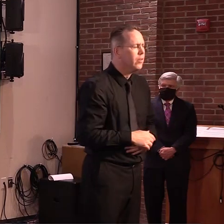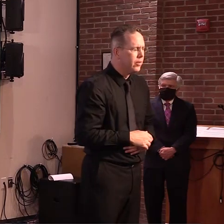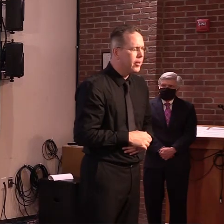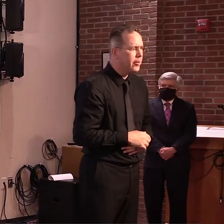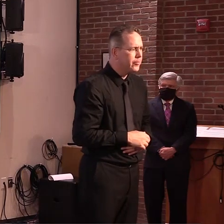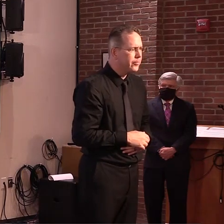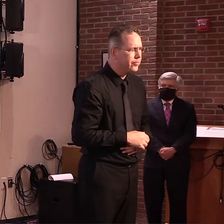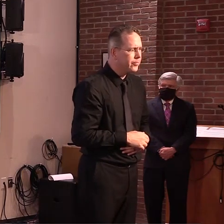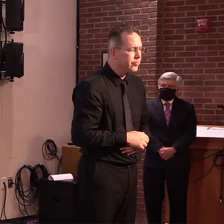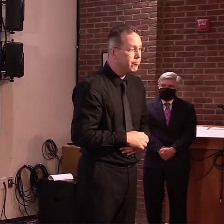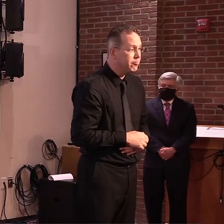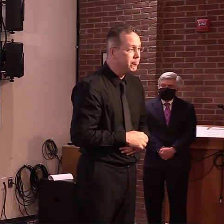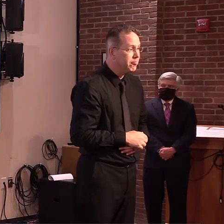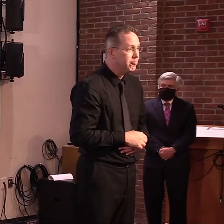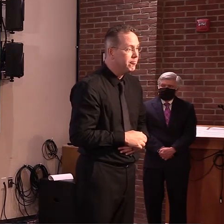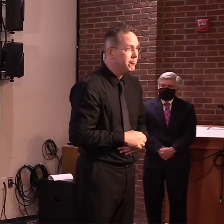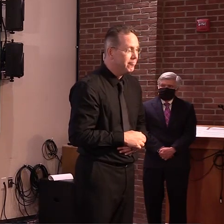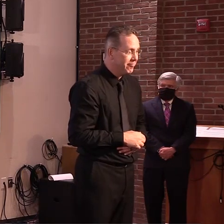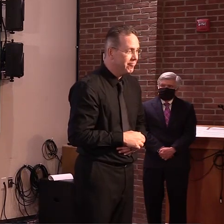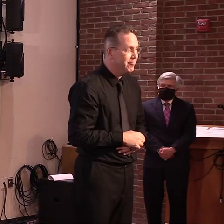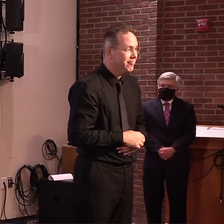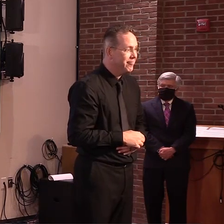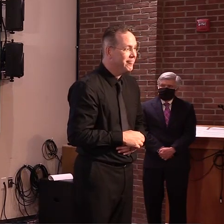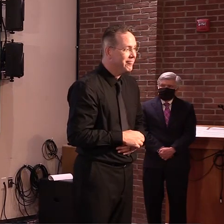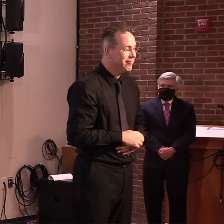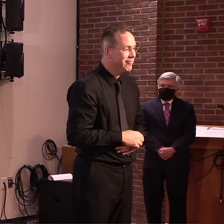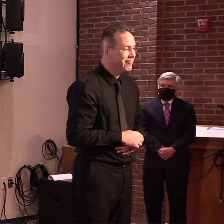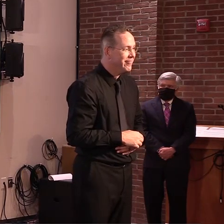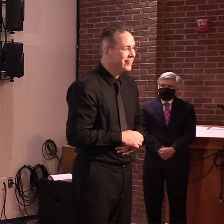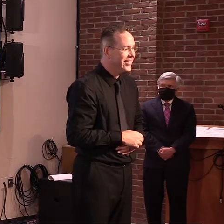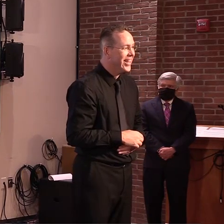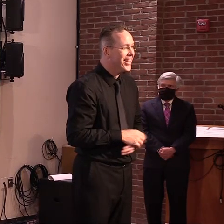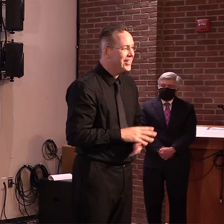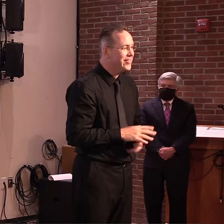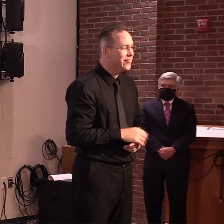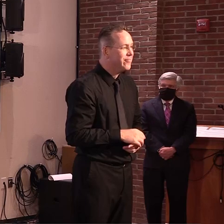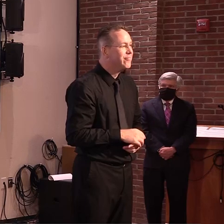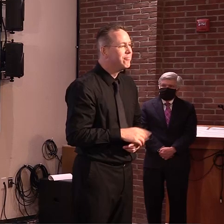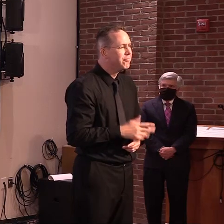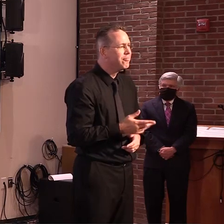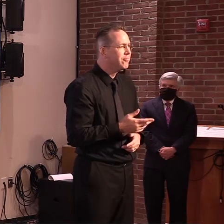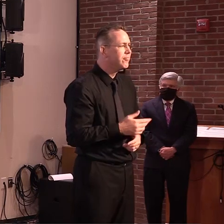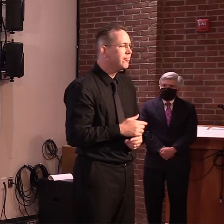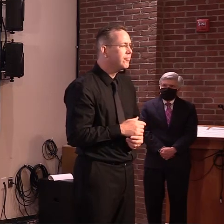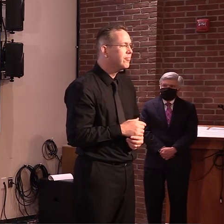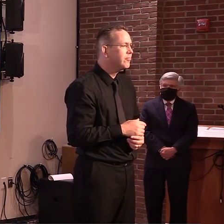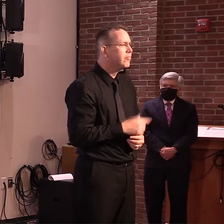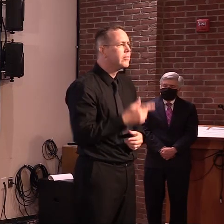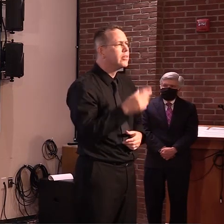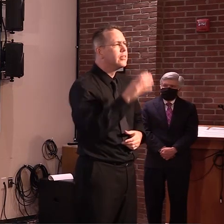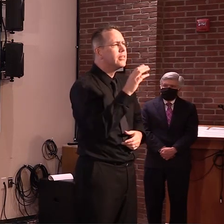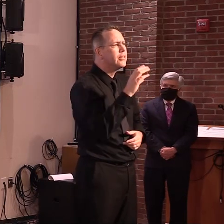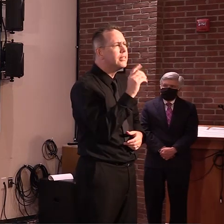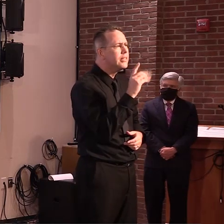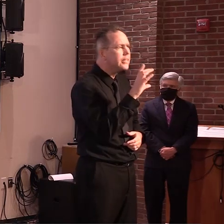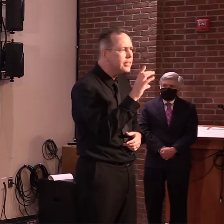And other organizations like the Centers for Disease Control are